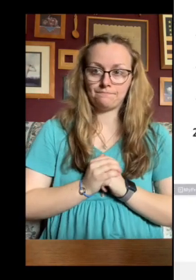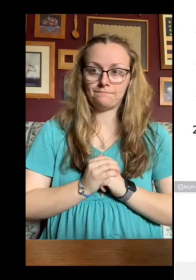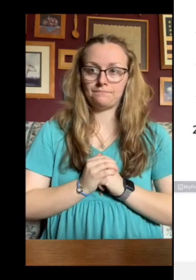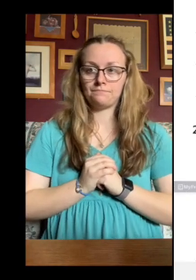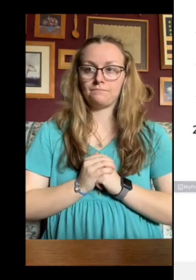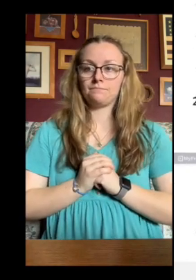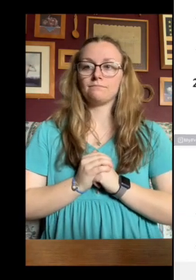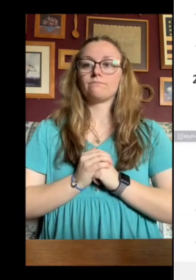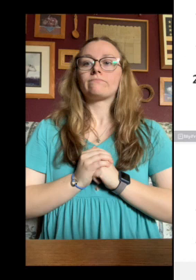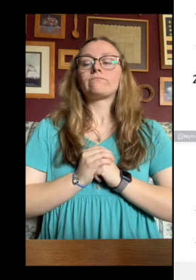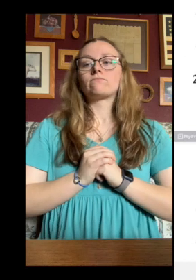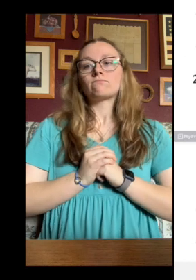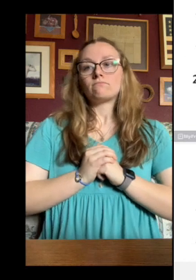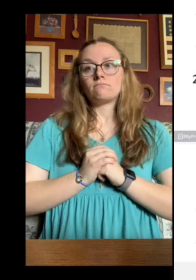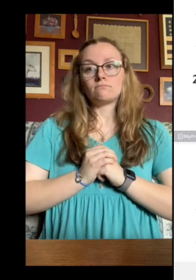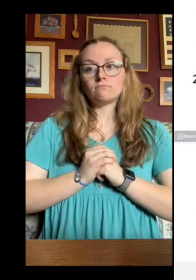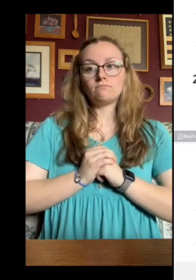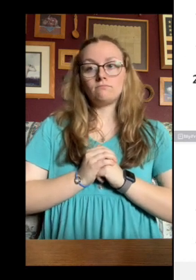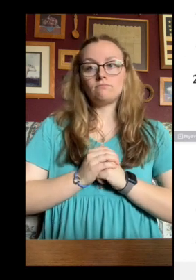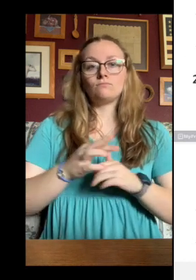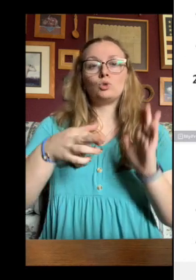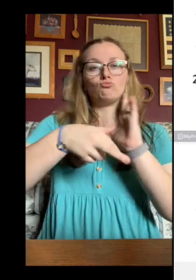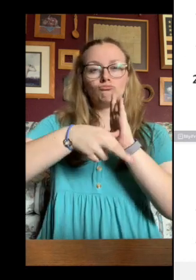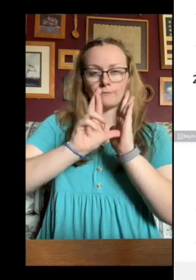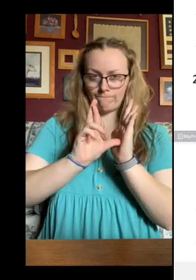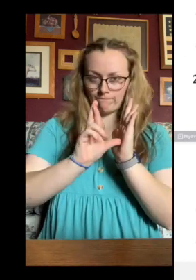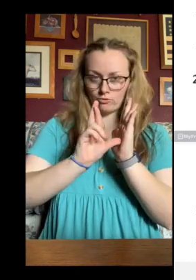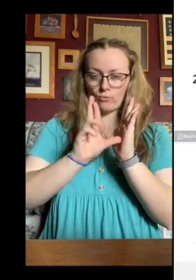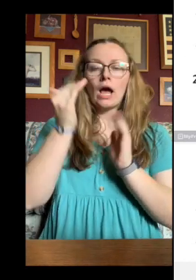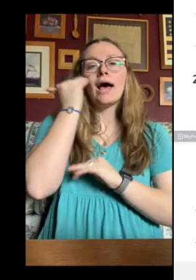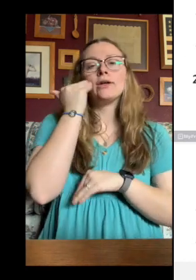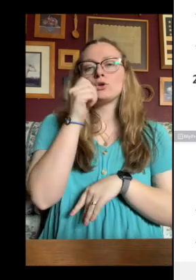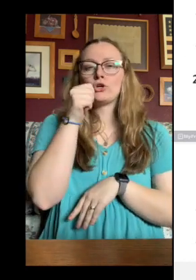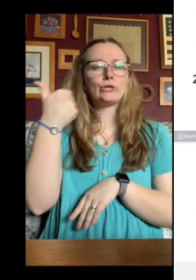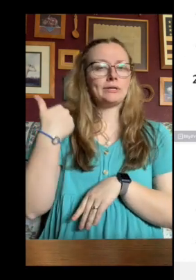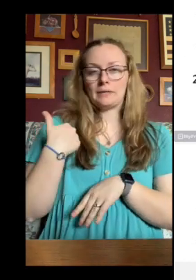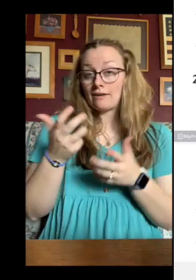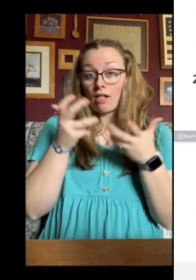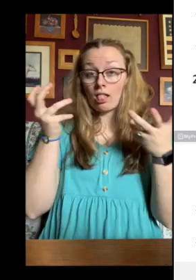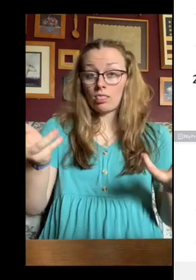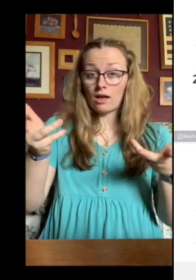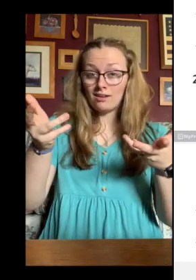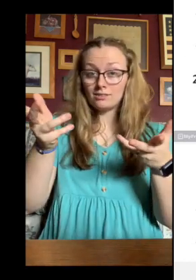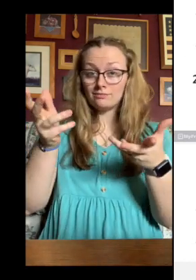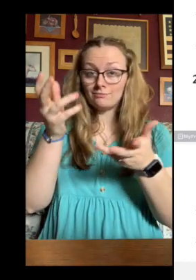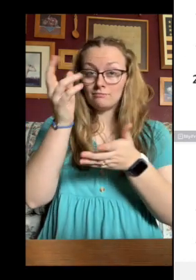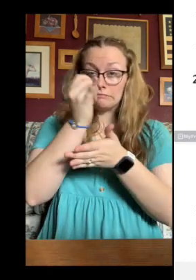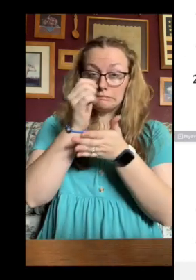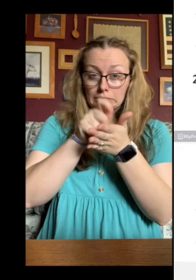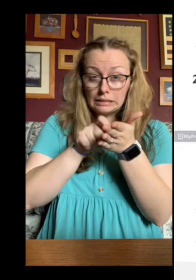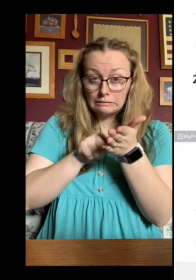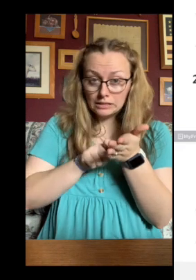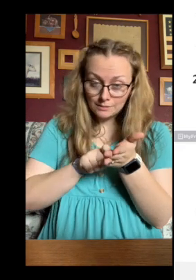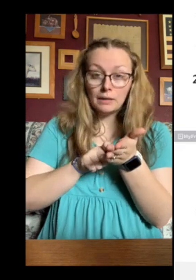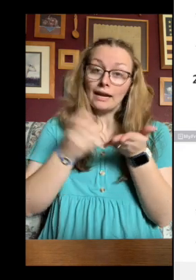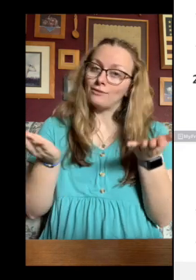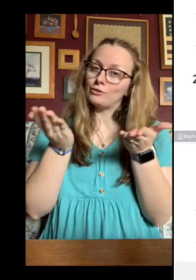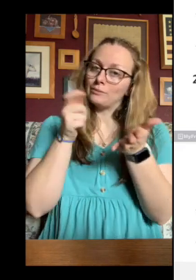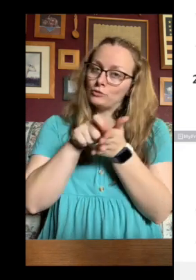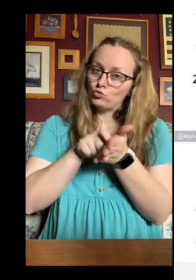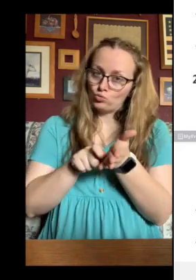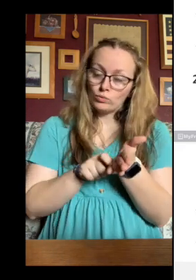Okay. Alright, so on here, I know you don't have a lot of space. I do recommend you write, however, exothermic